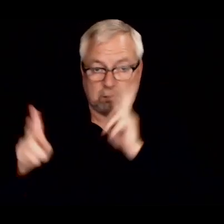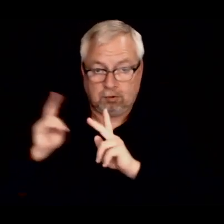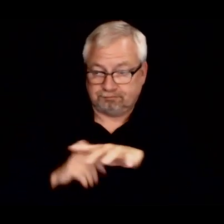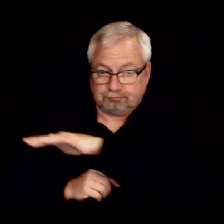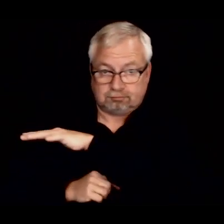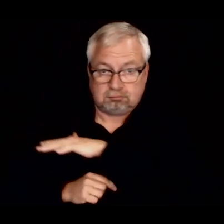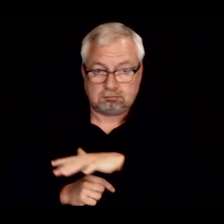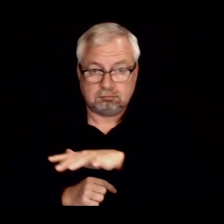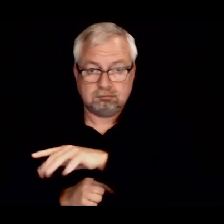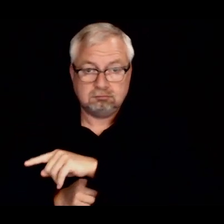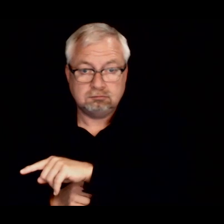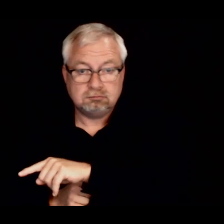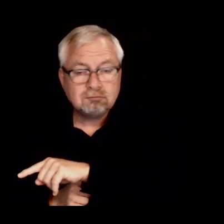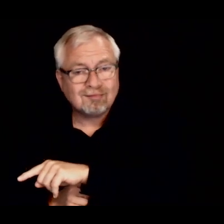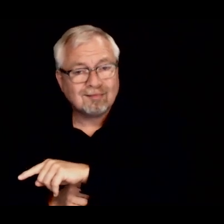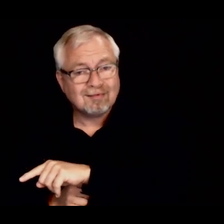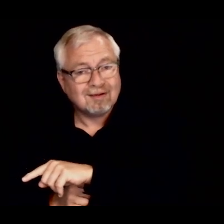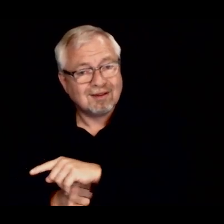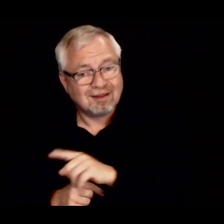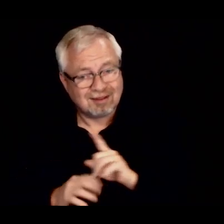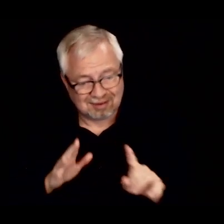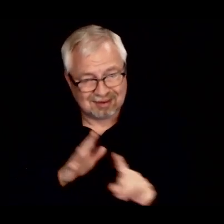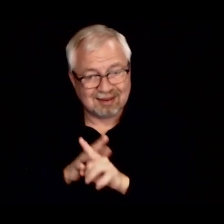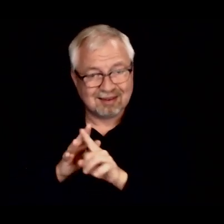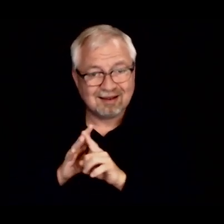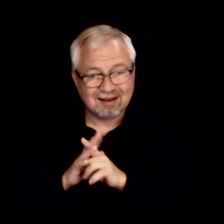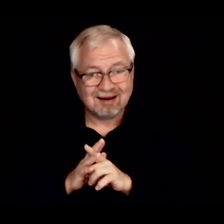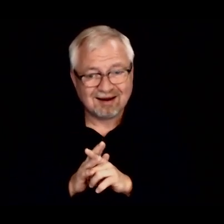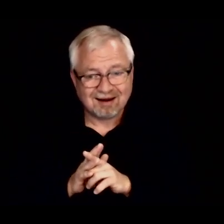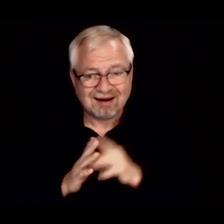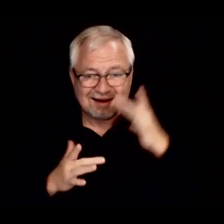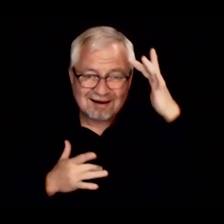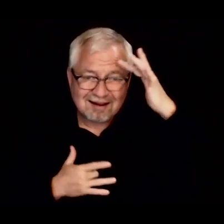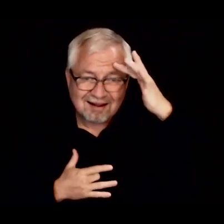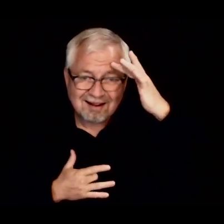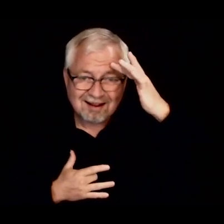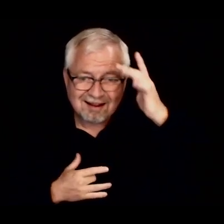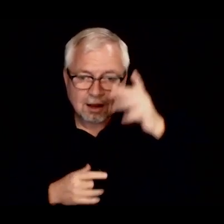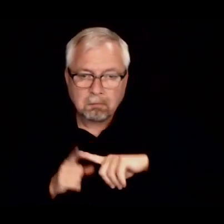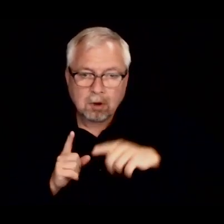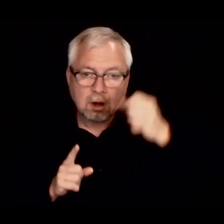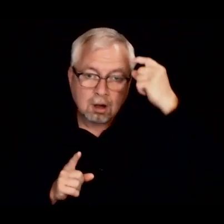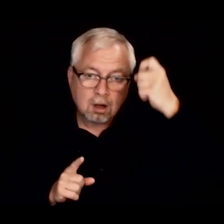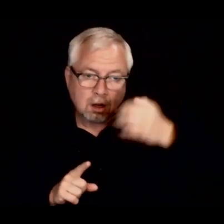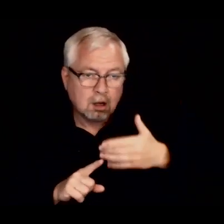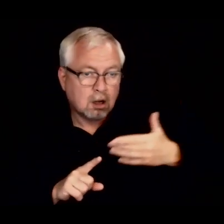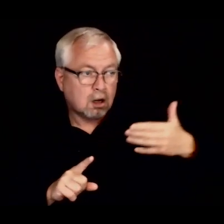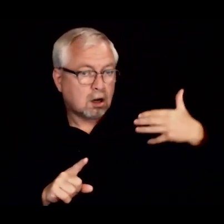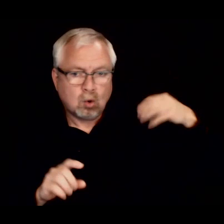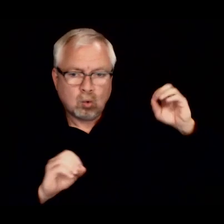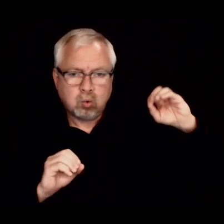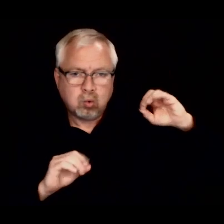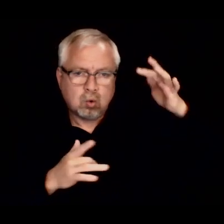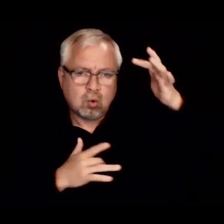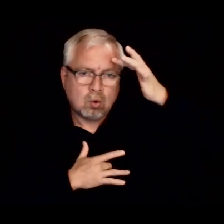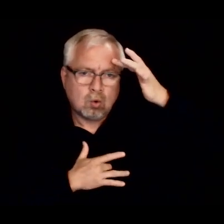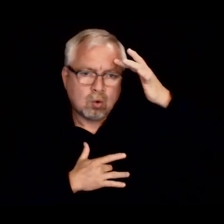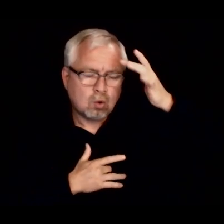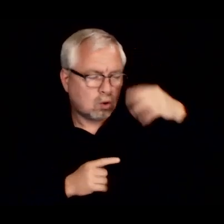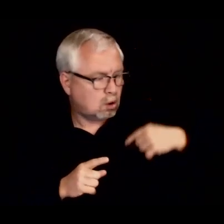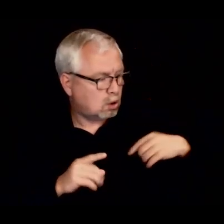are identified, and so they're pre-symptomatic, and so that's also a concern with transmission, and so that's